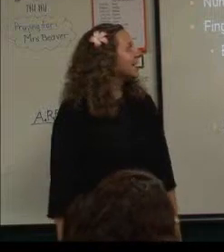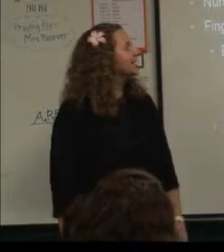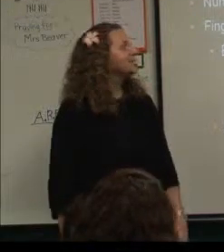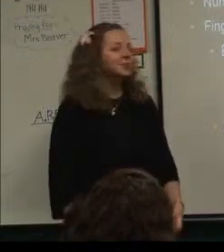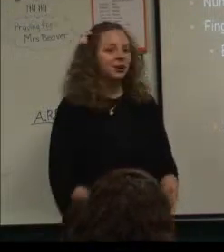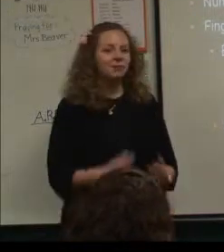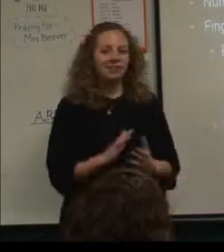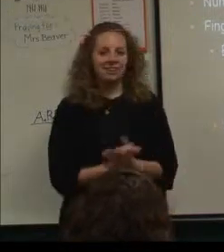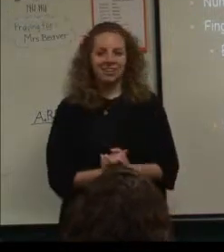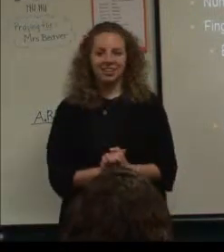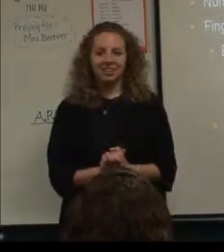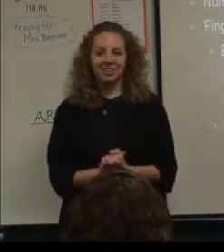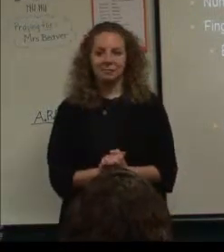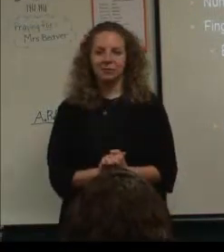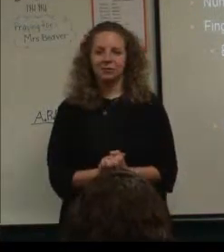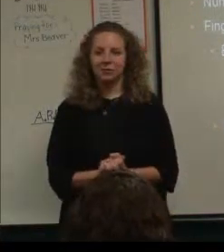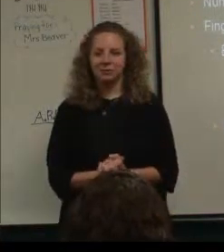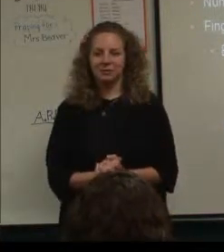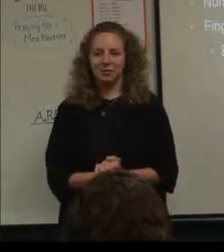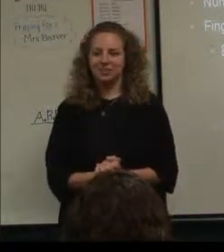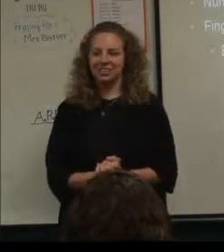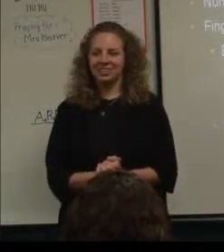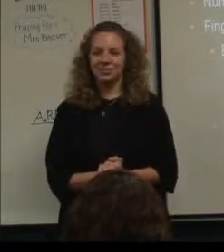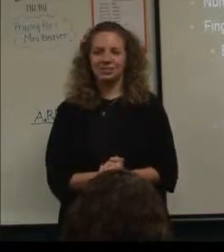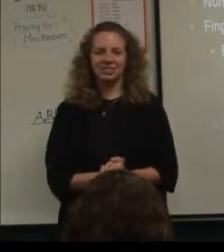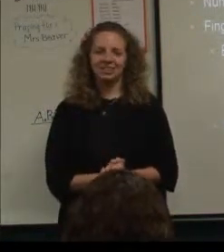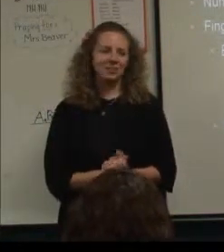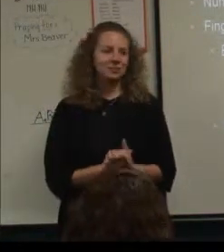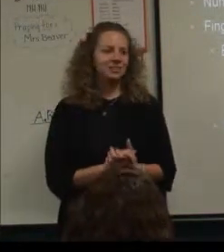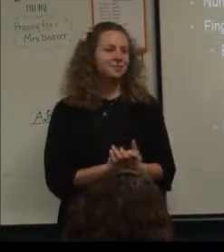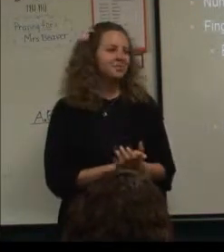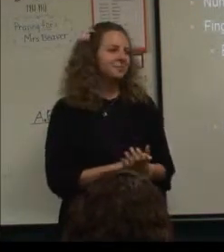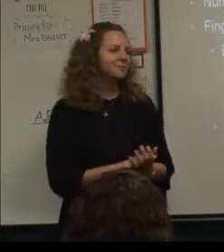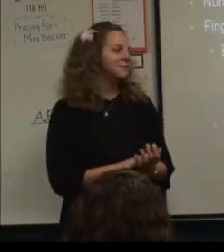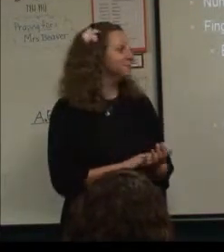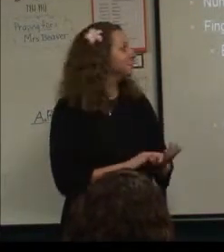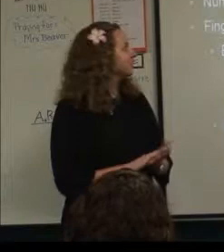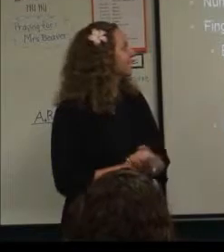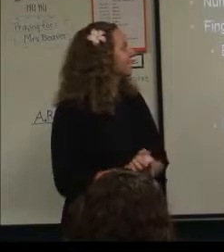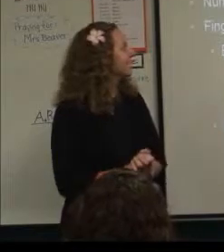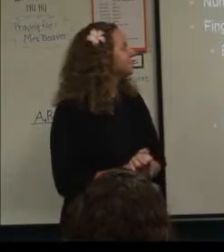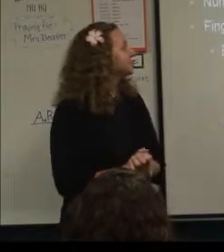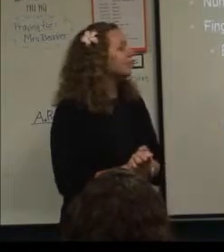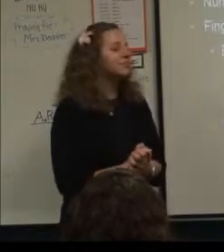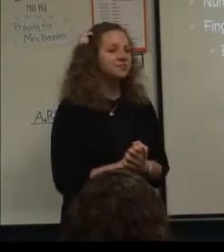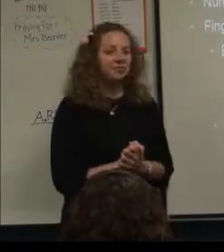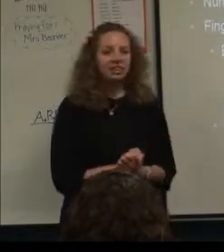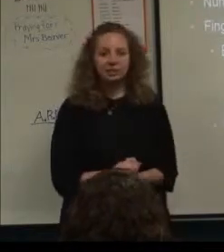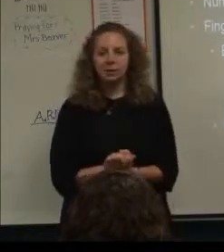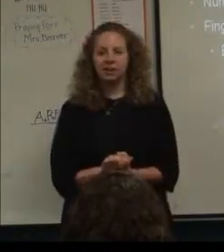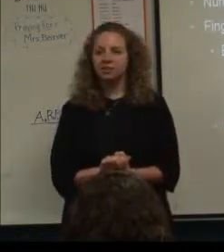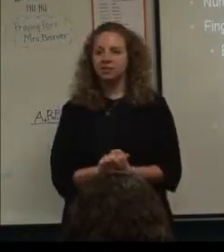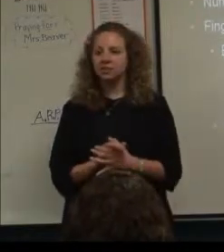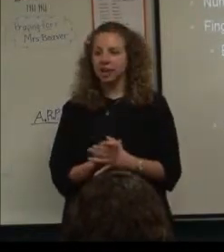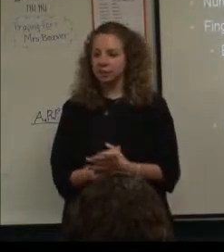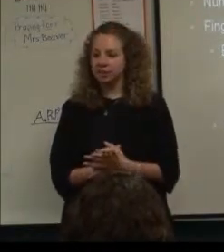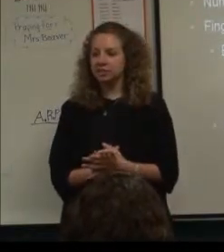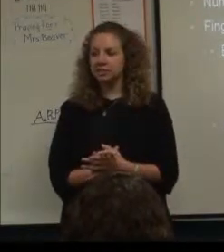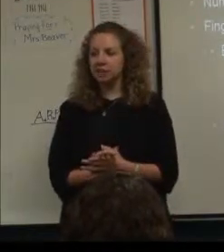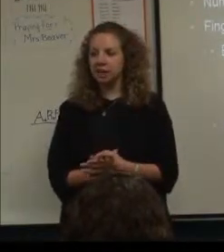Okay, so we already did our numbers, 41 through 60. We slid those in with our review. Okay, so for finger spelling, then there's a couple things I want to talk